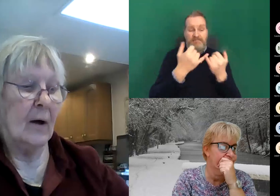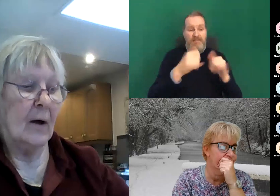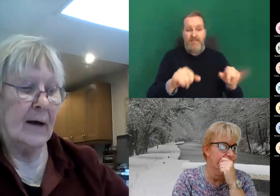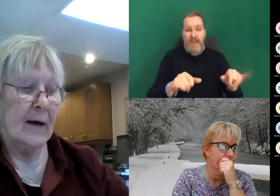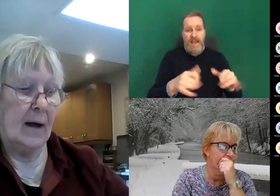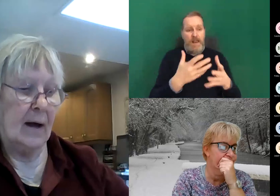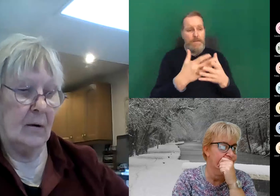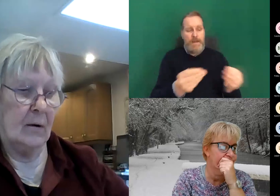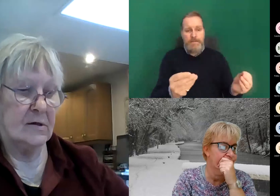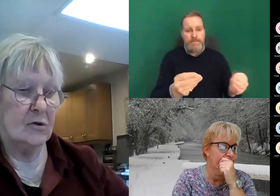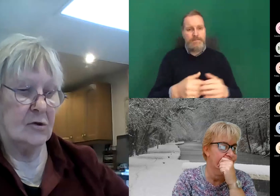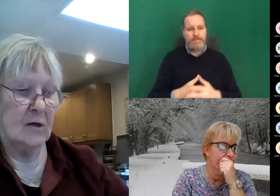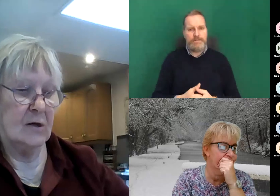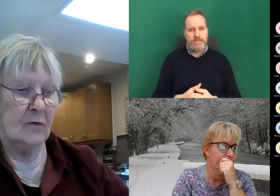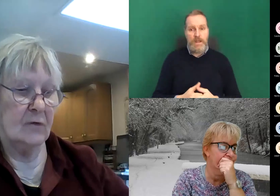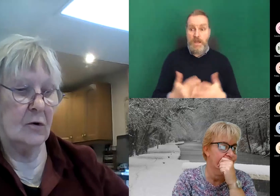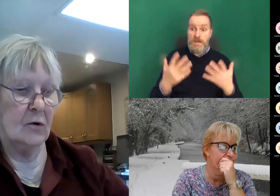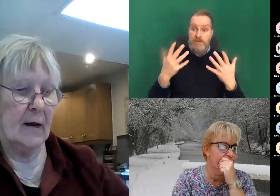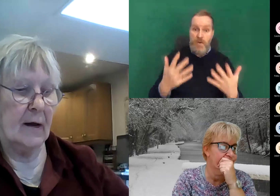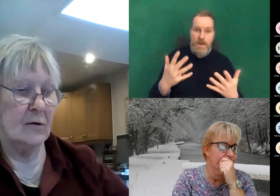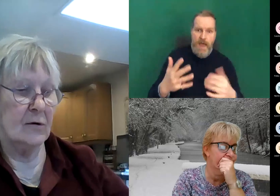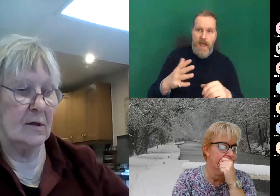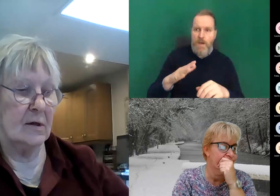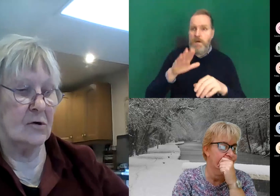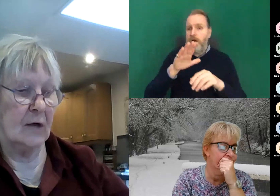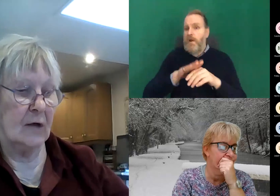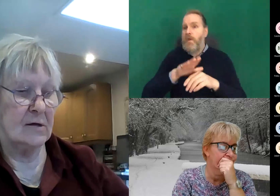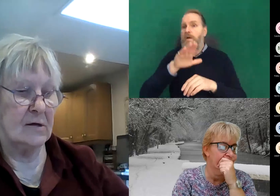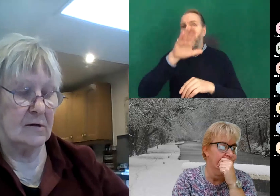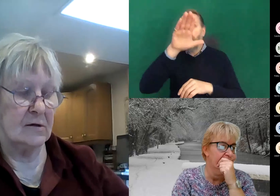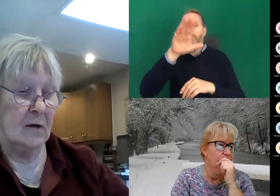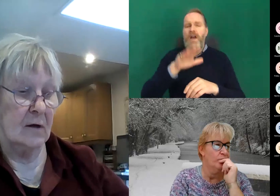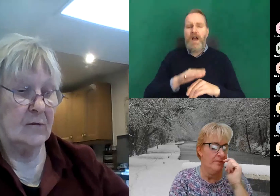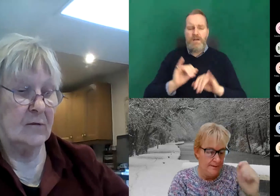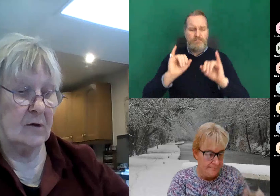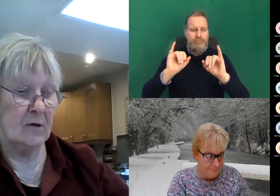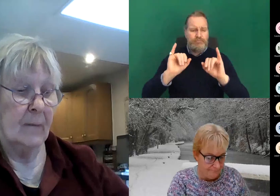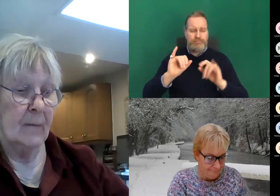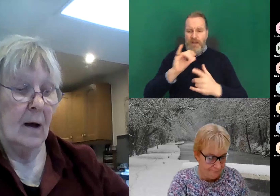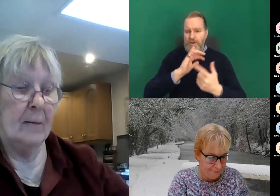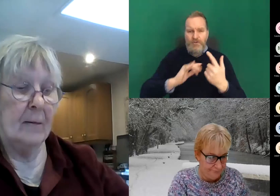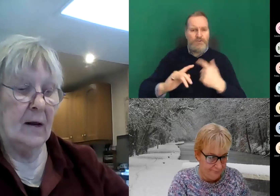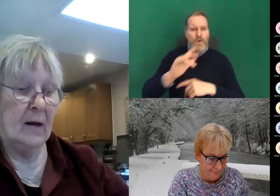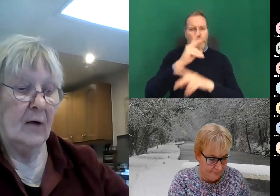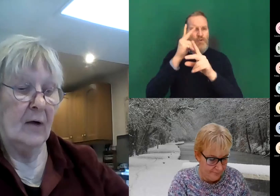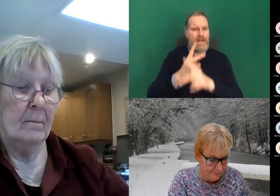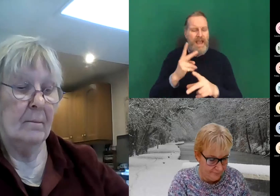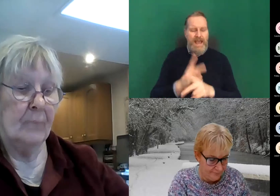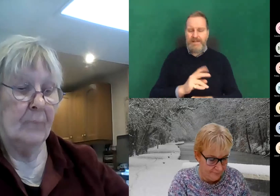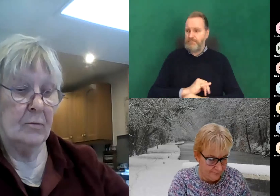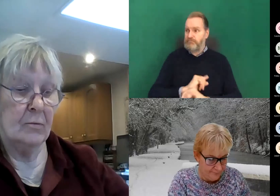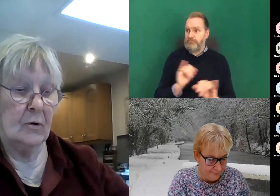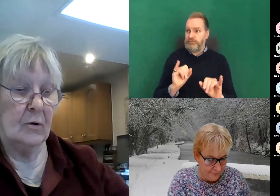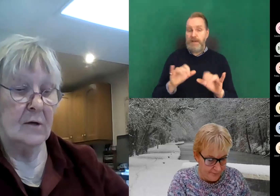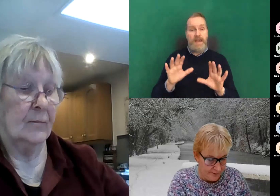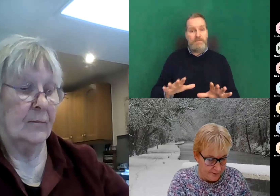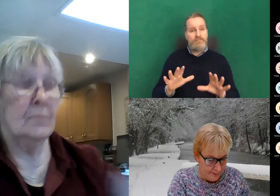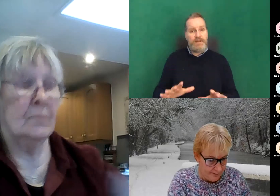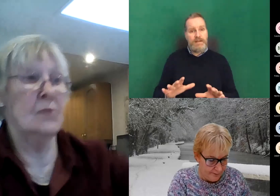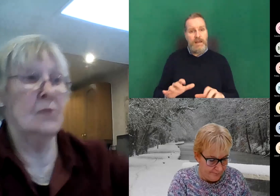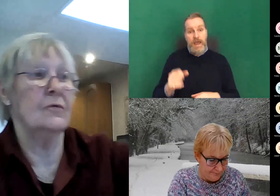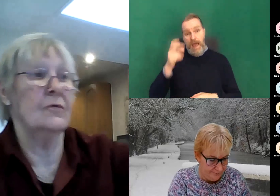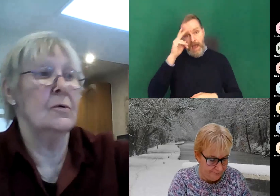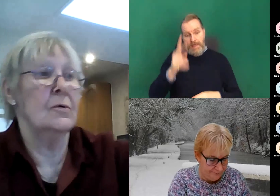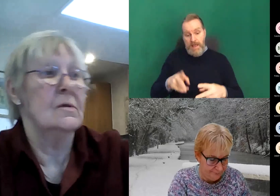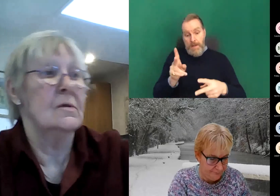Looking ahead now at a situation of total chaos in the social care sector, I believe both models